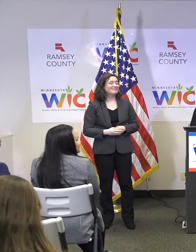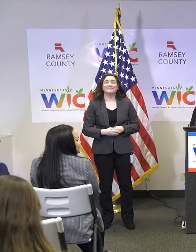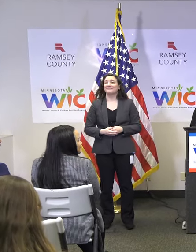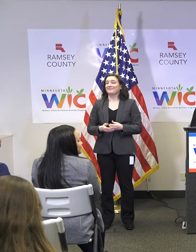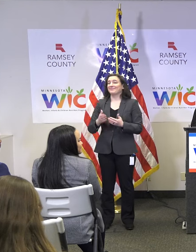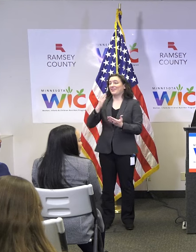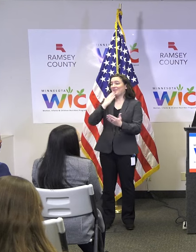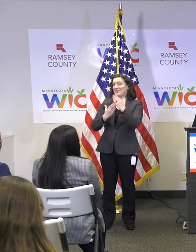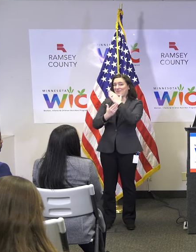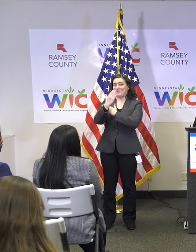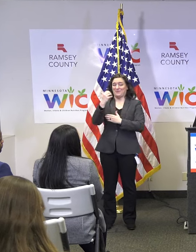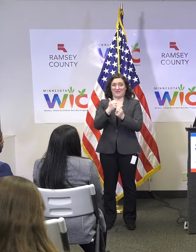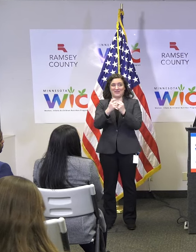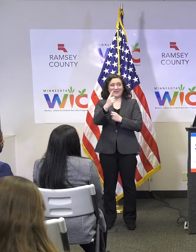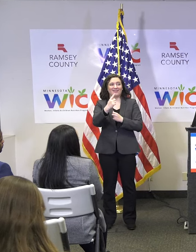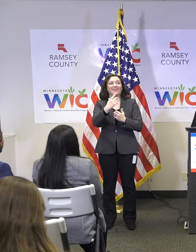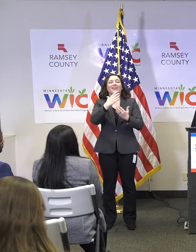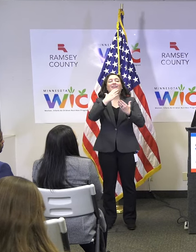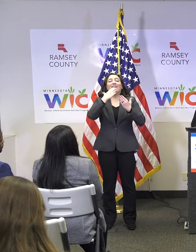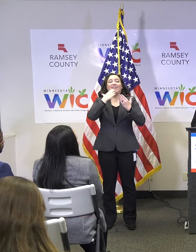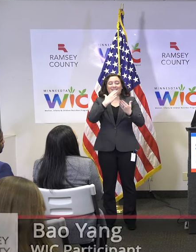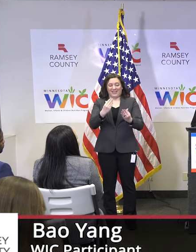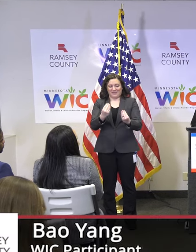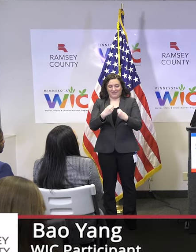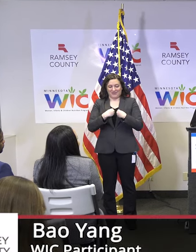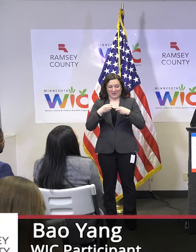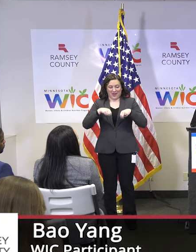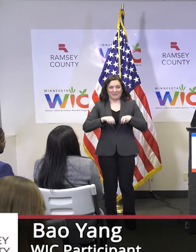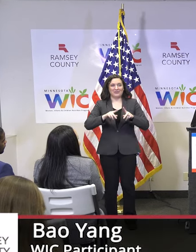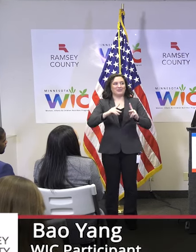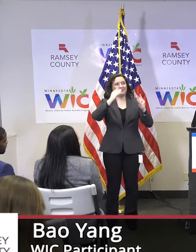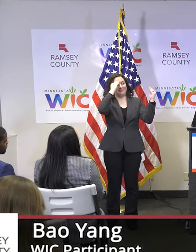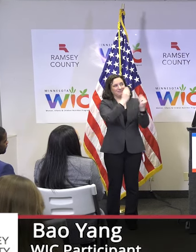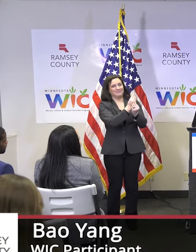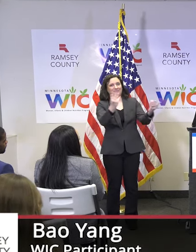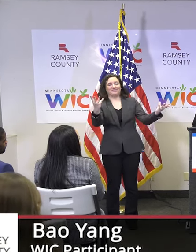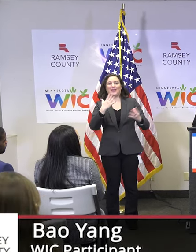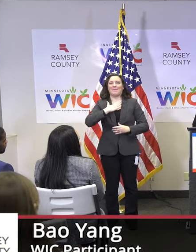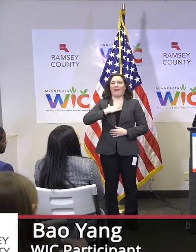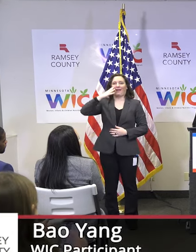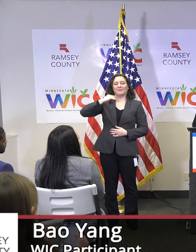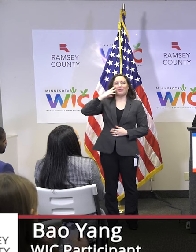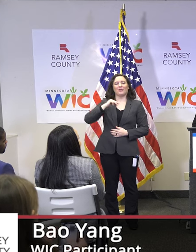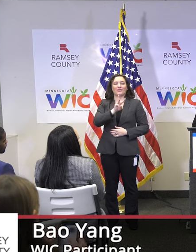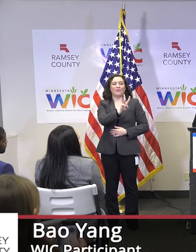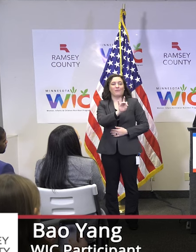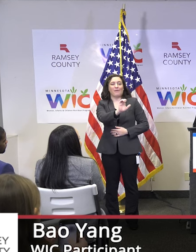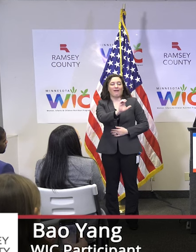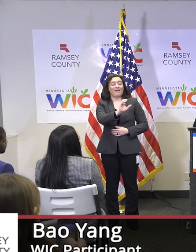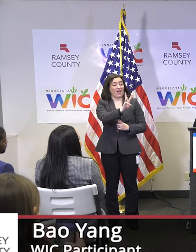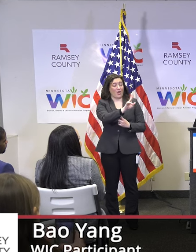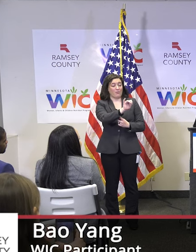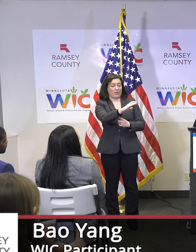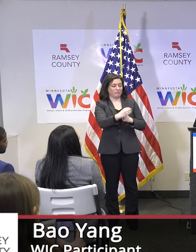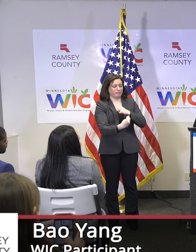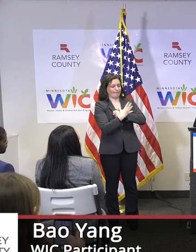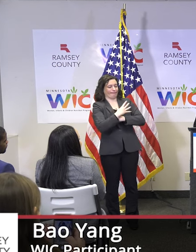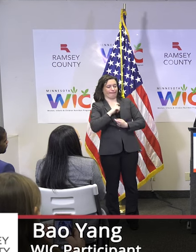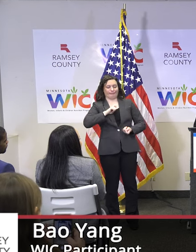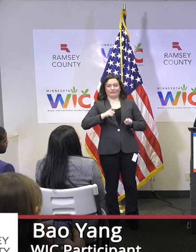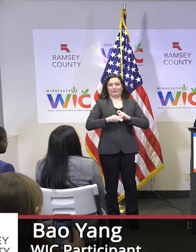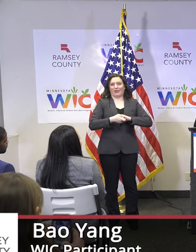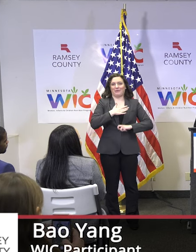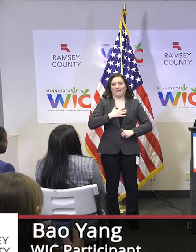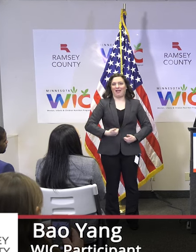Good morning, everyone. Thank you for giving me the opportunity to share my experience about the WIC program and how WIC has changed my life. I am